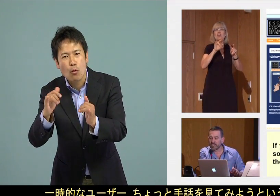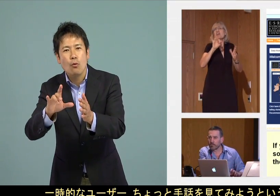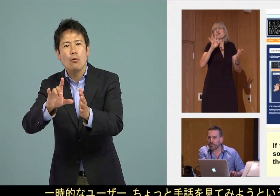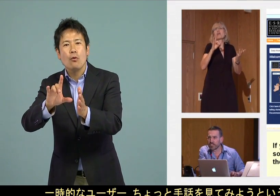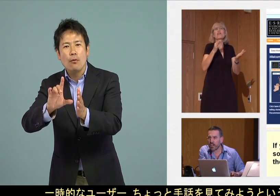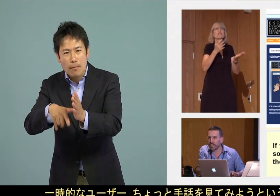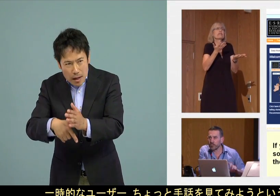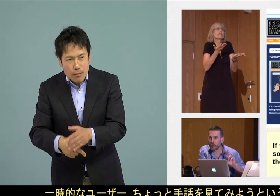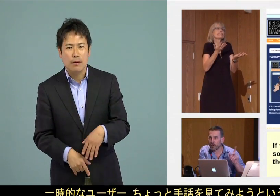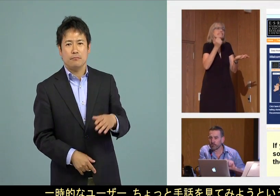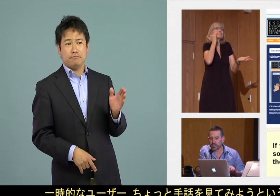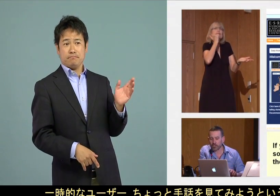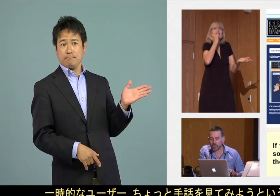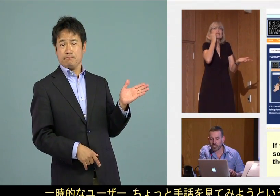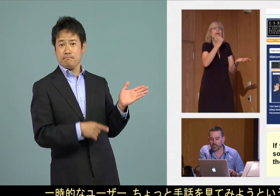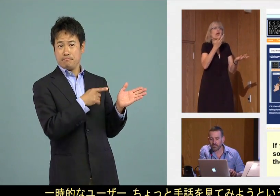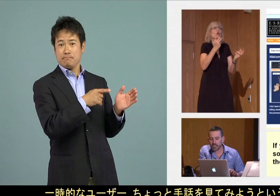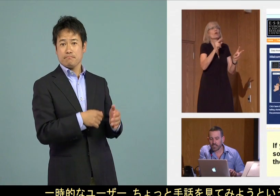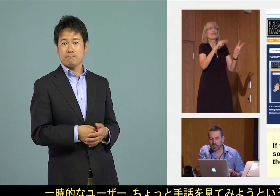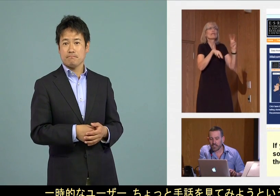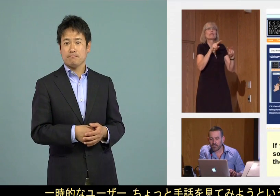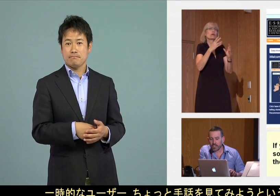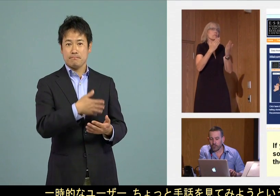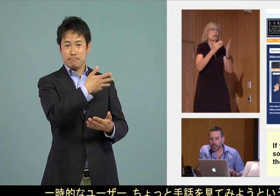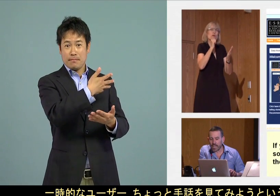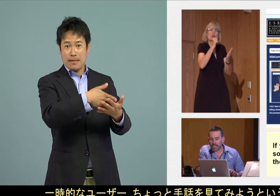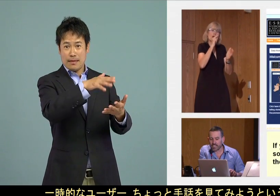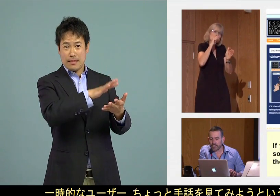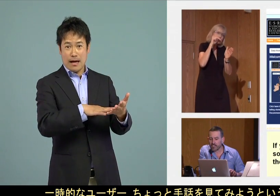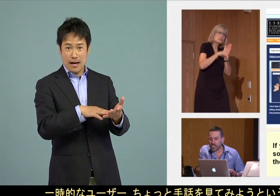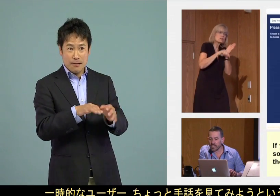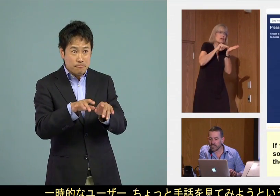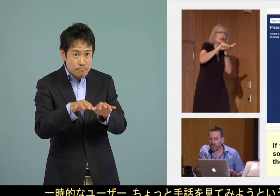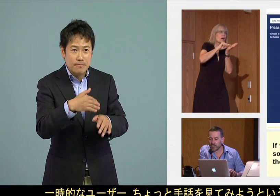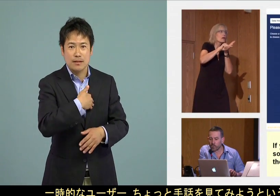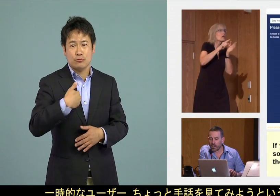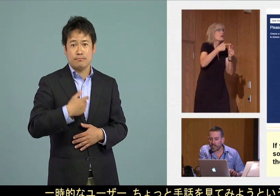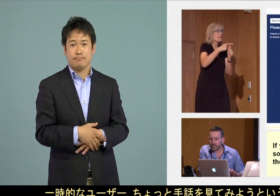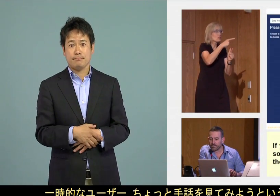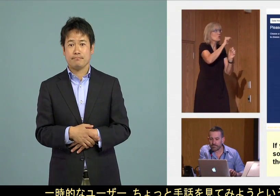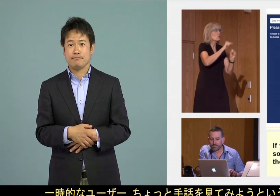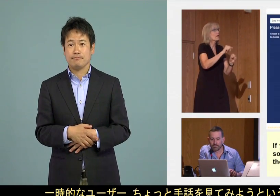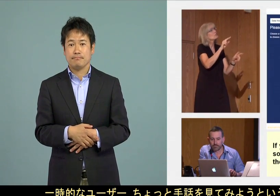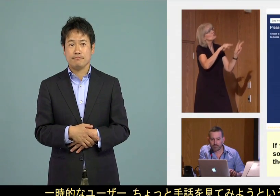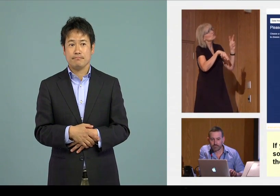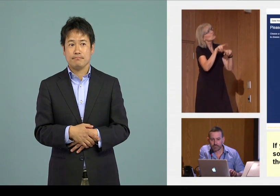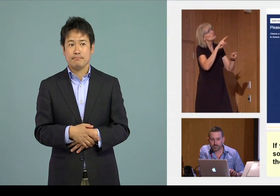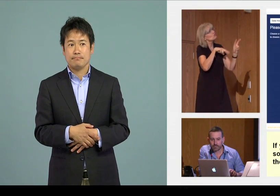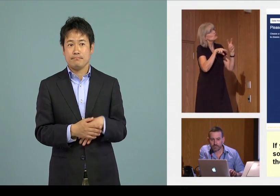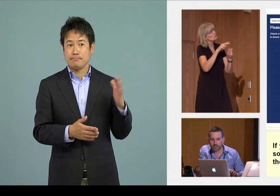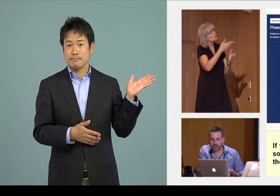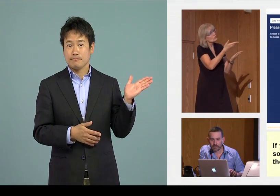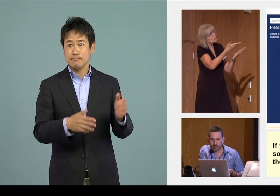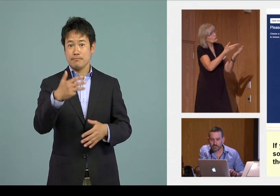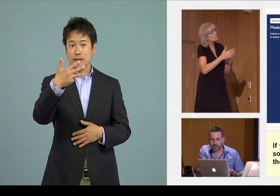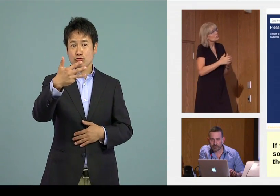to see some of the signing, you're not a researcher, then you can access the data this way.